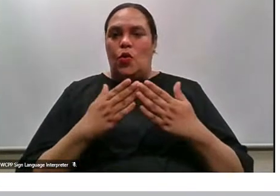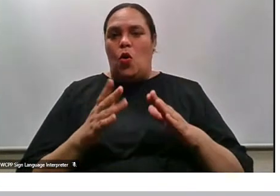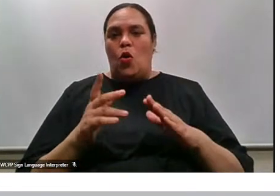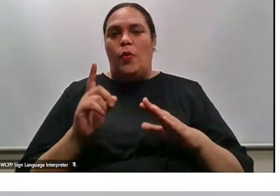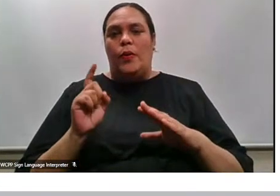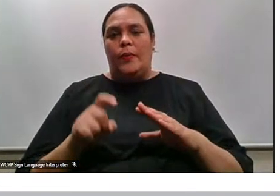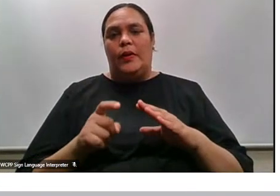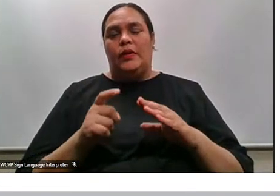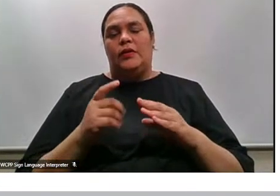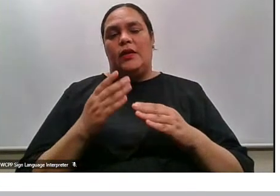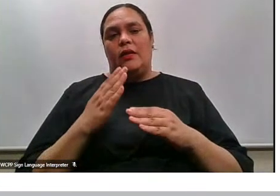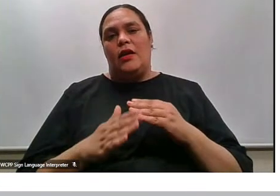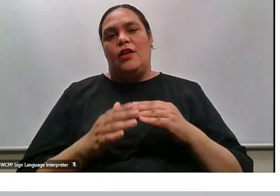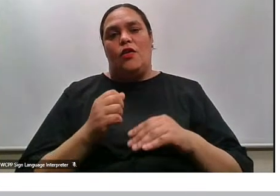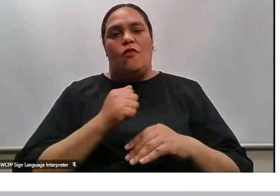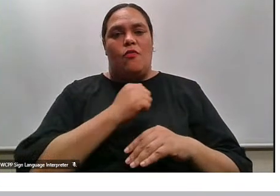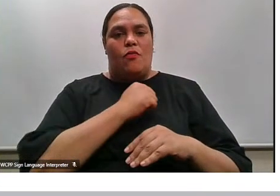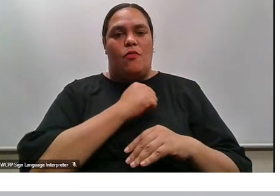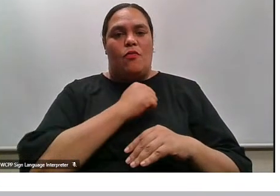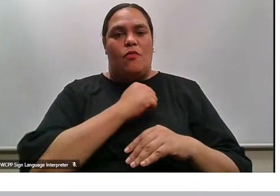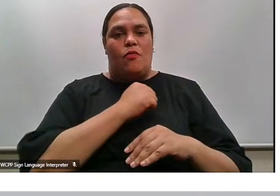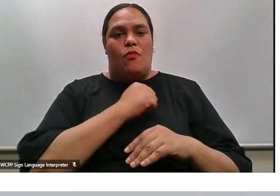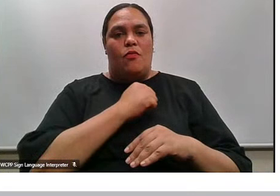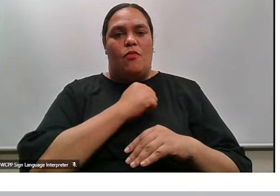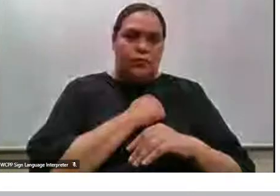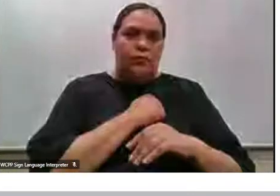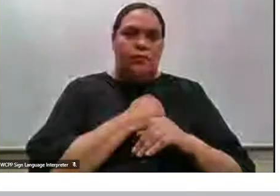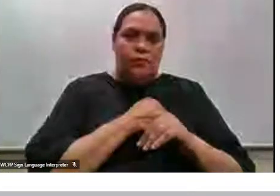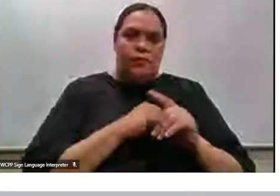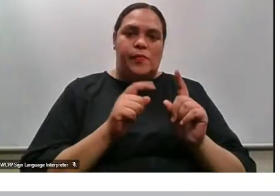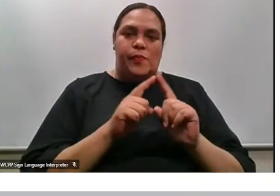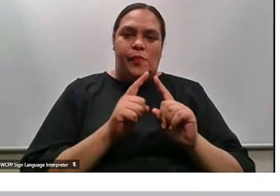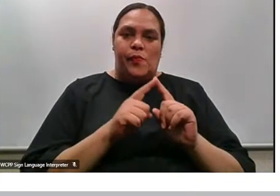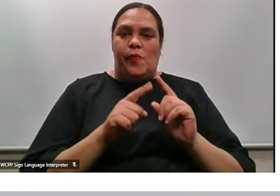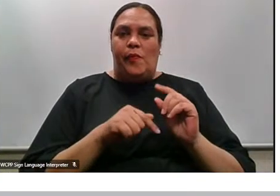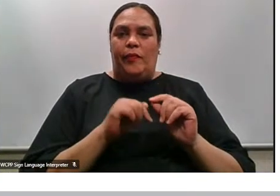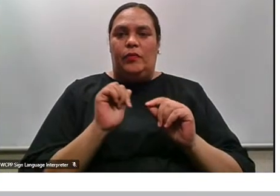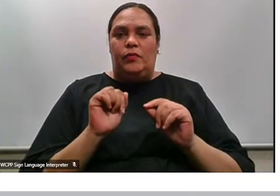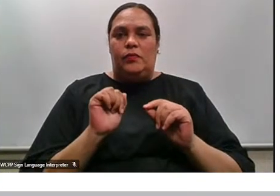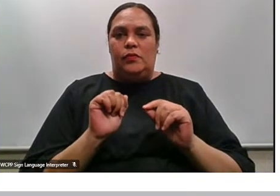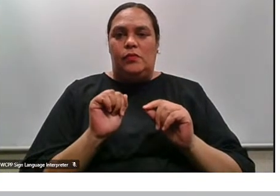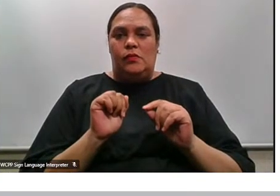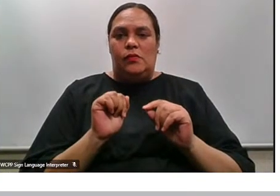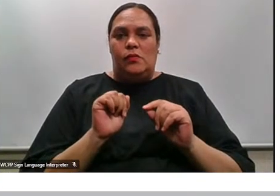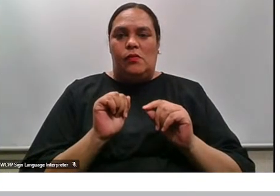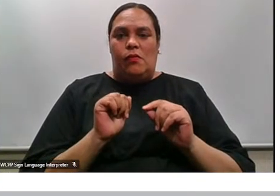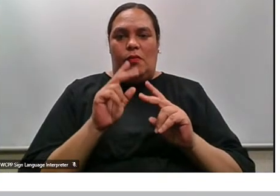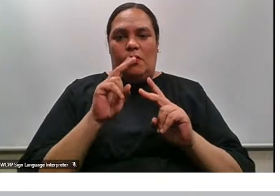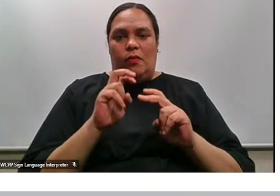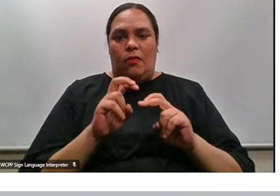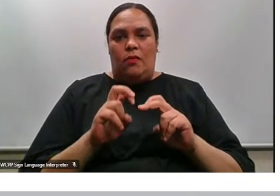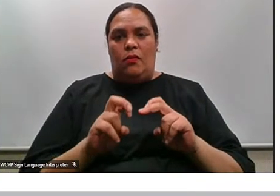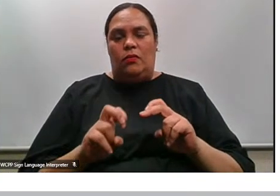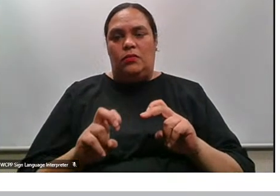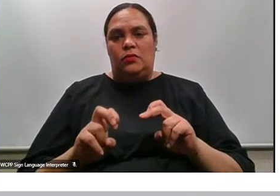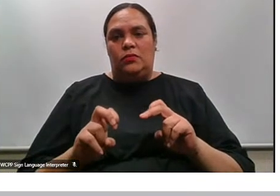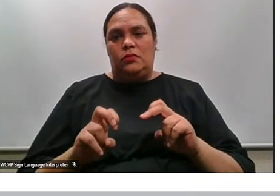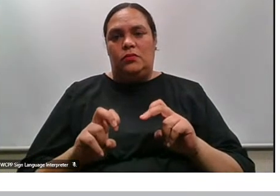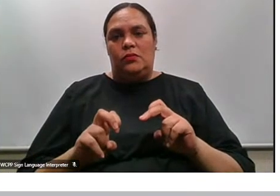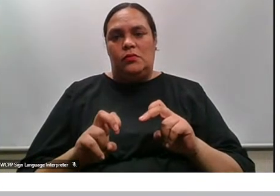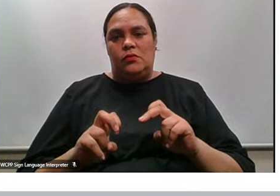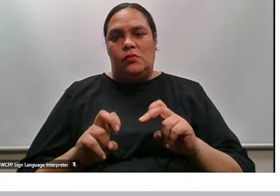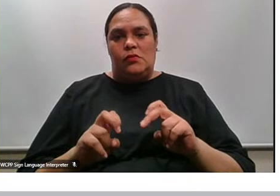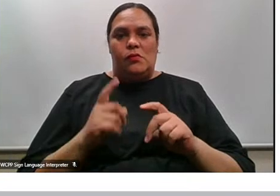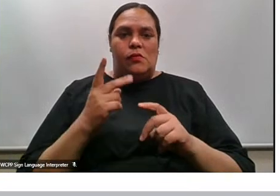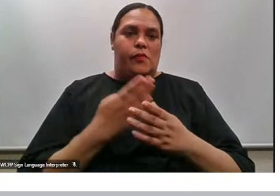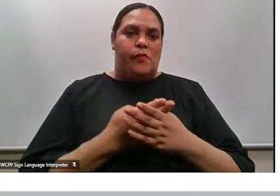end of March, and also in terms of the internal investigations, those two cases